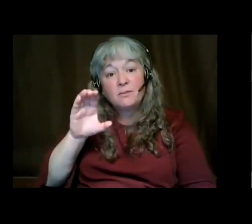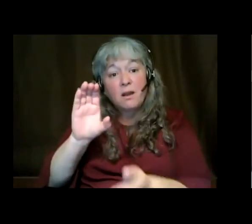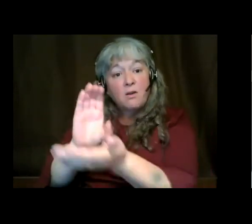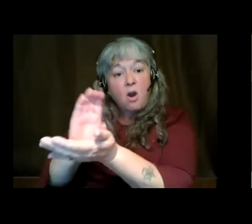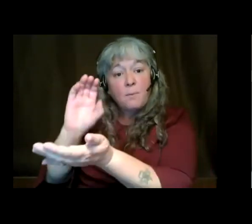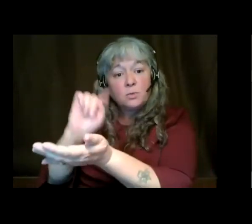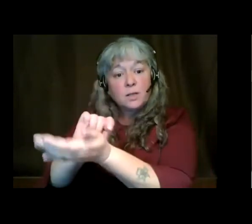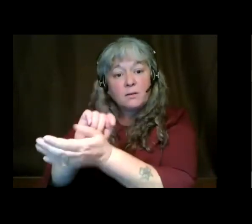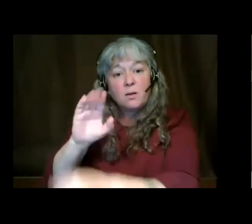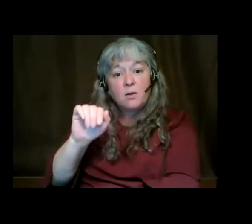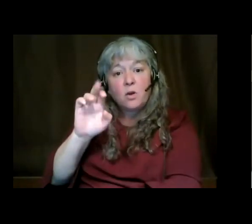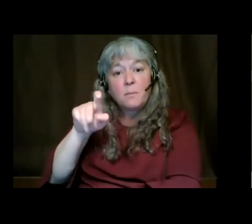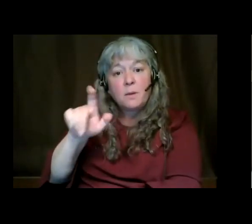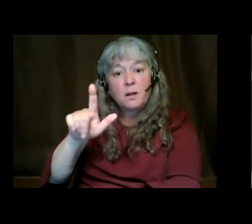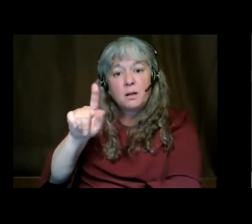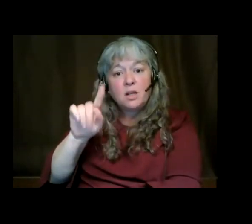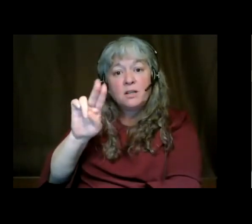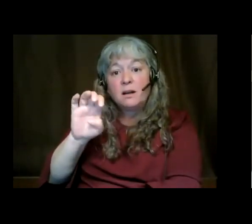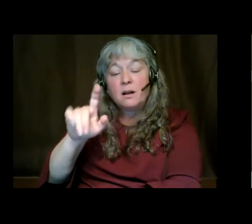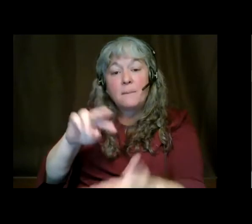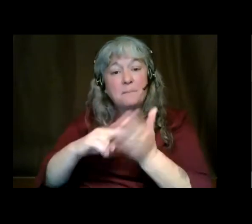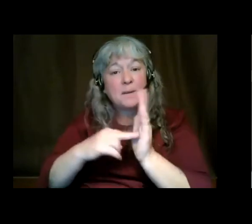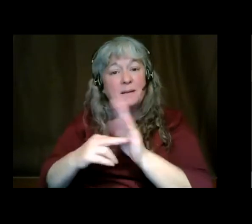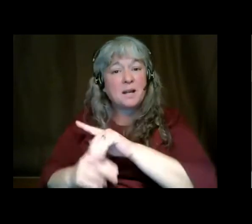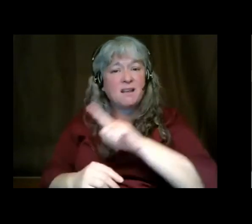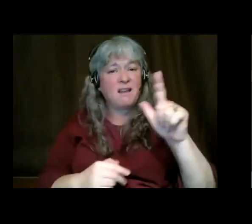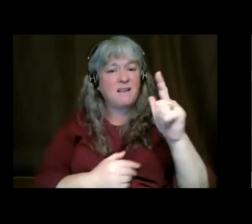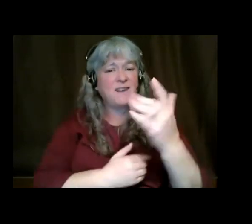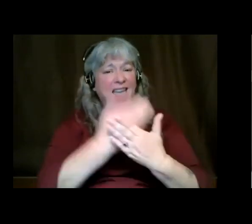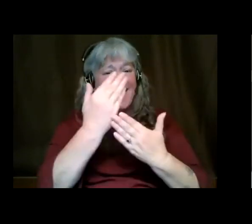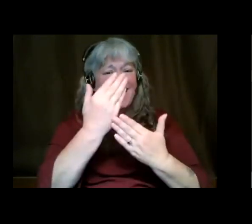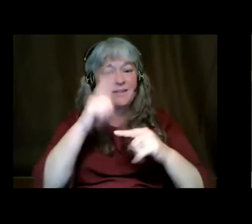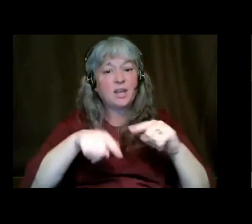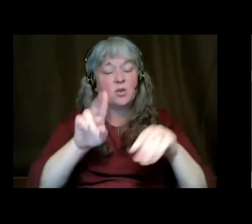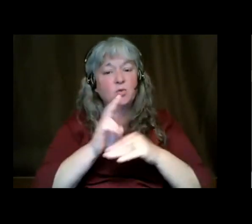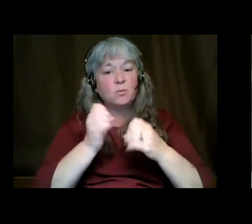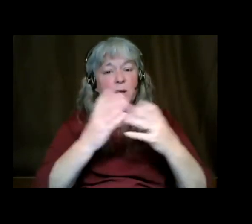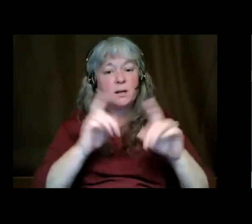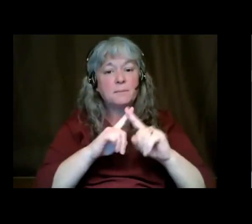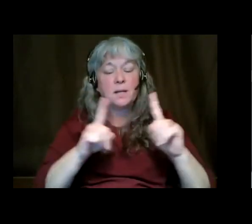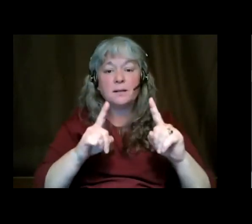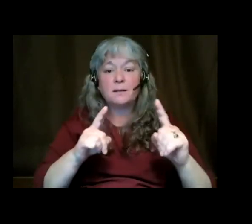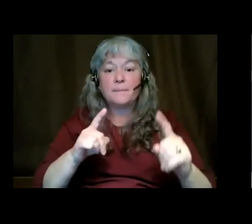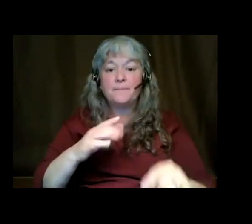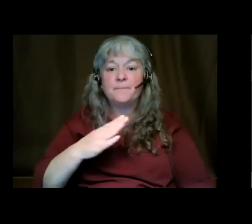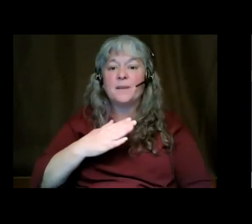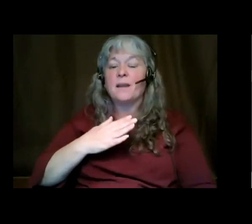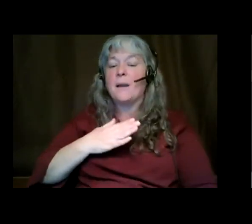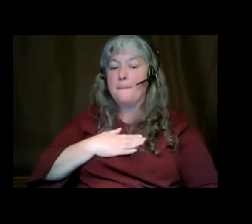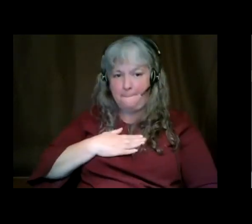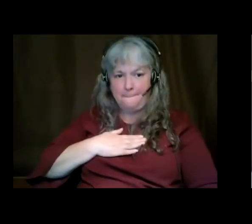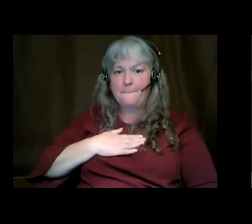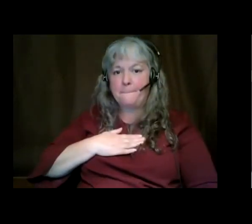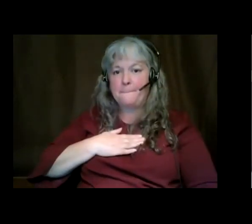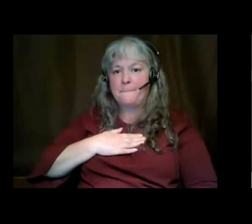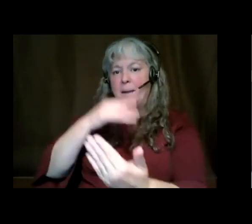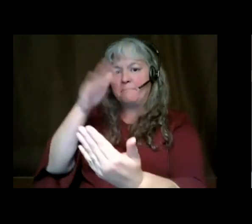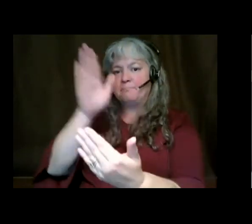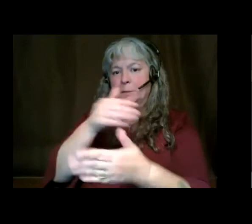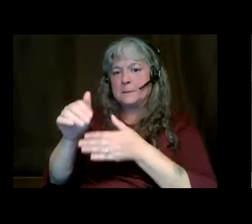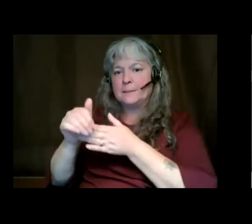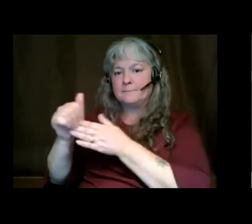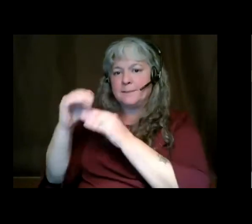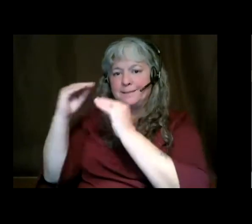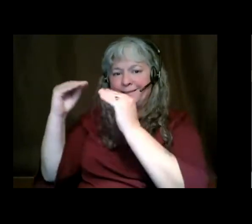significant portion of my left hand. So my section leader and I, we came up with a duct tape glove that would hold my hand